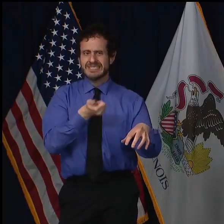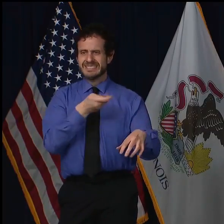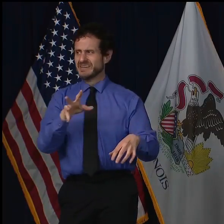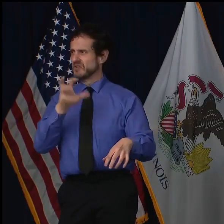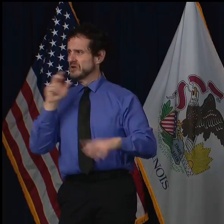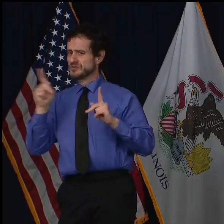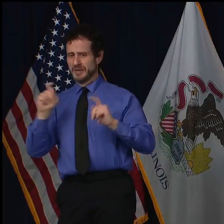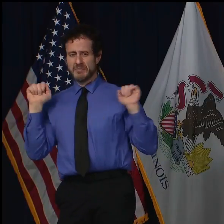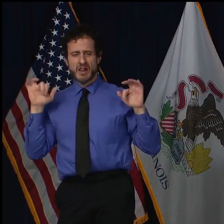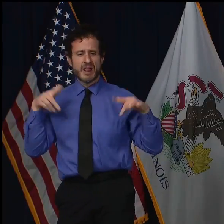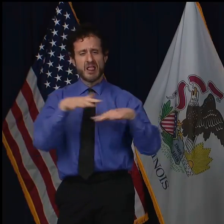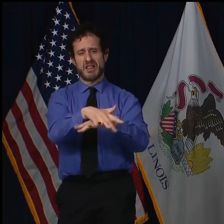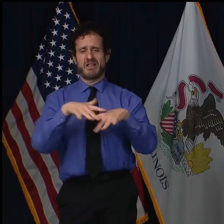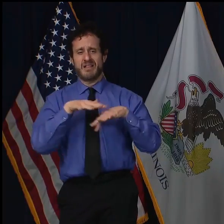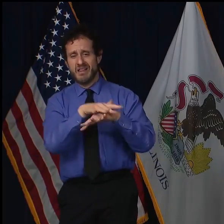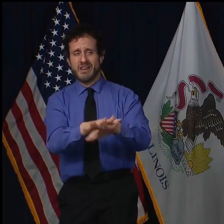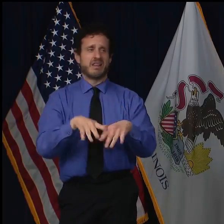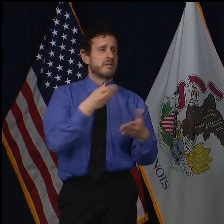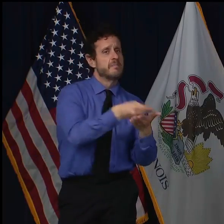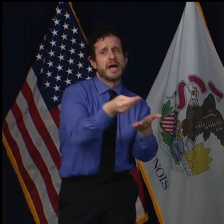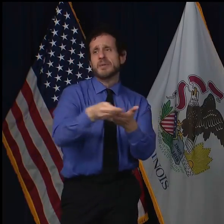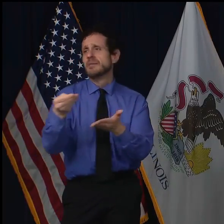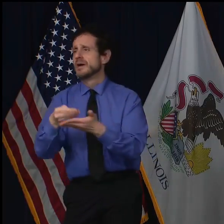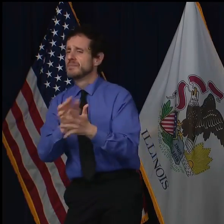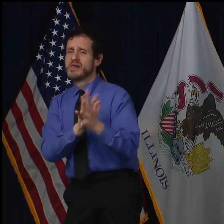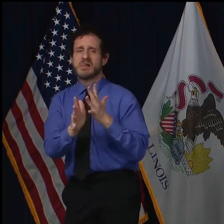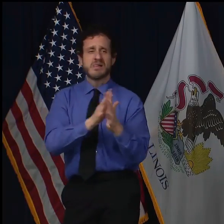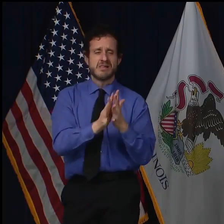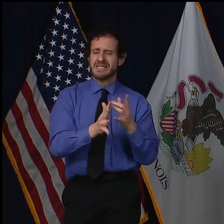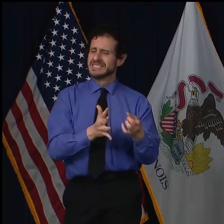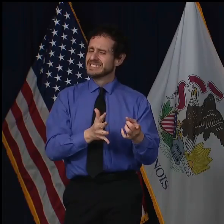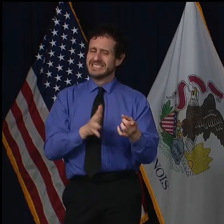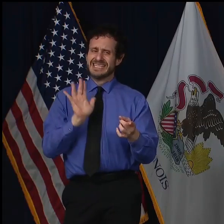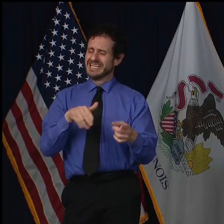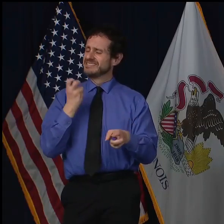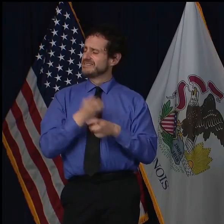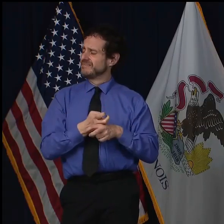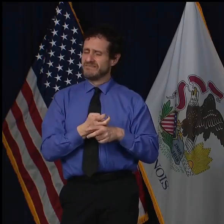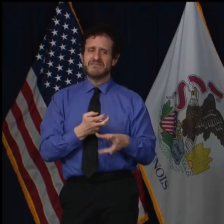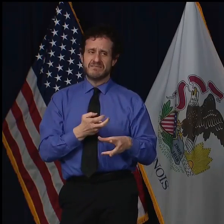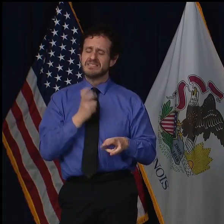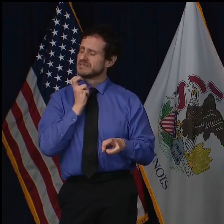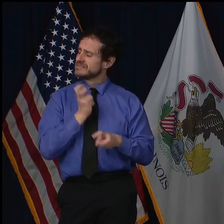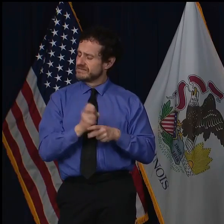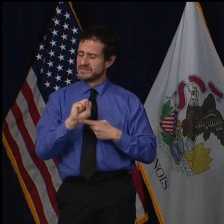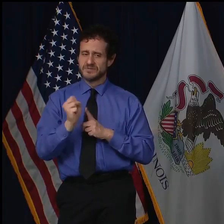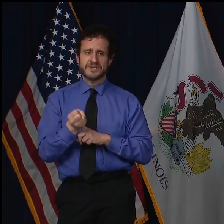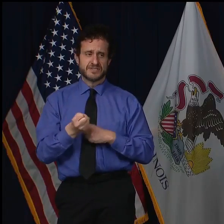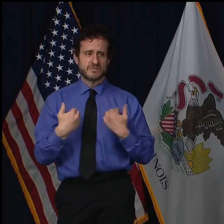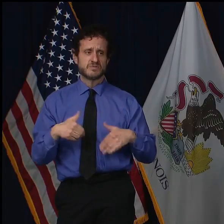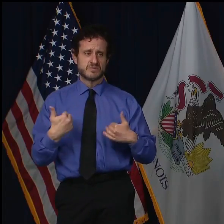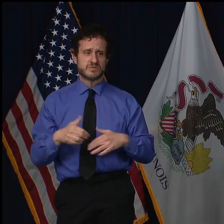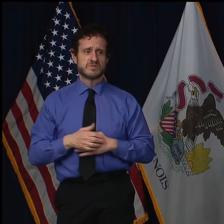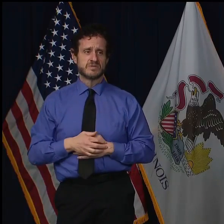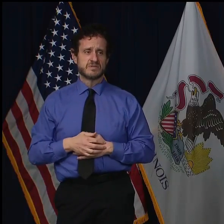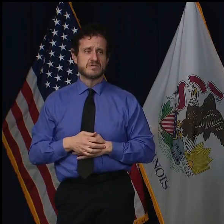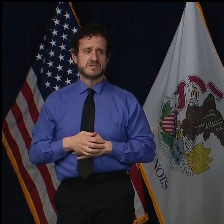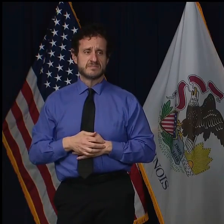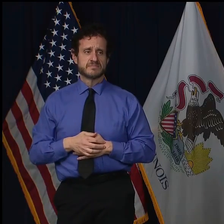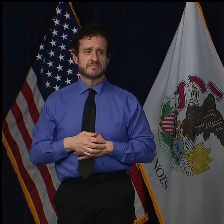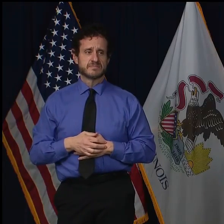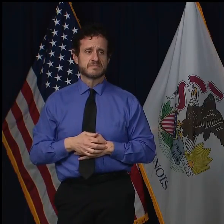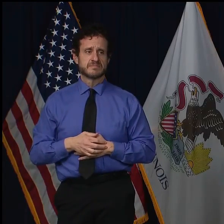of people who will be walking together, that's an extraordinarily difficult circumstance